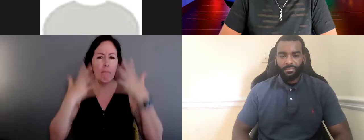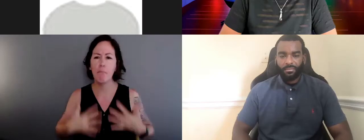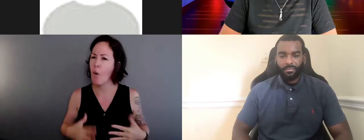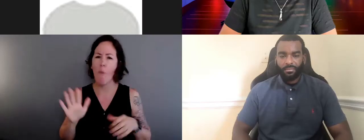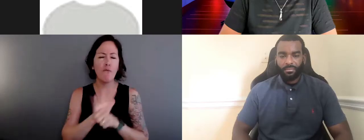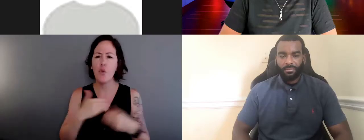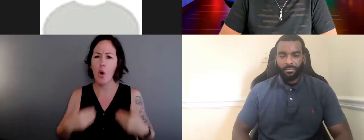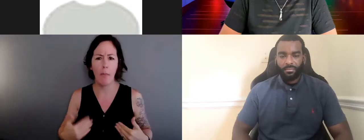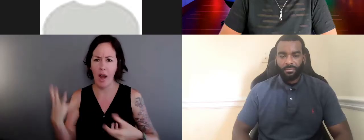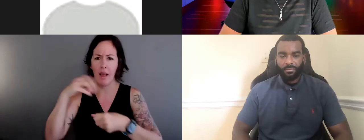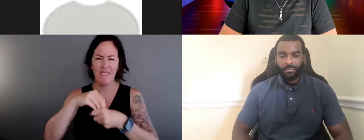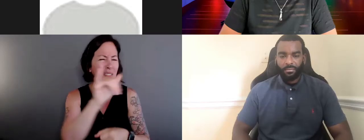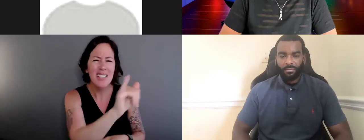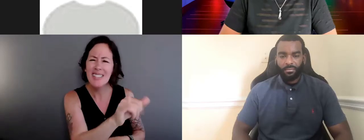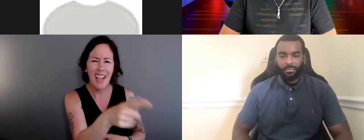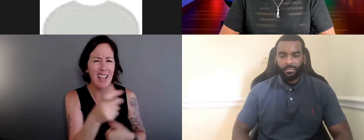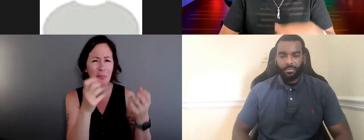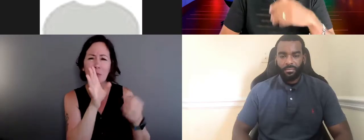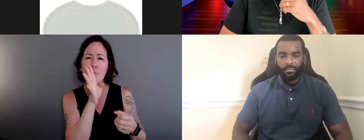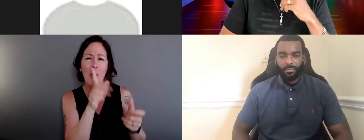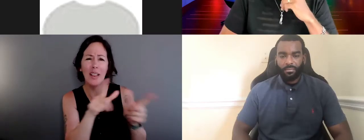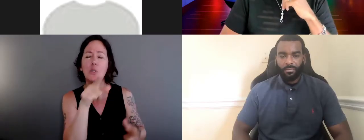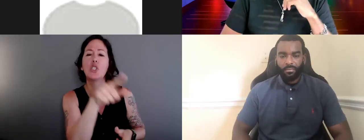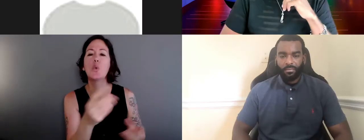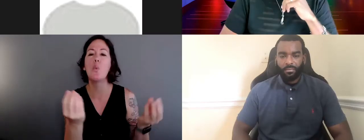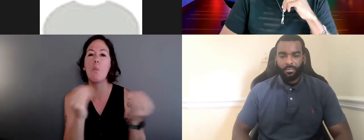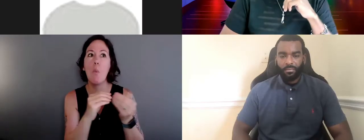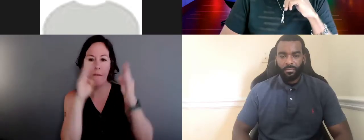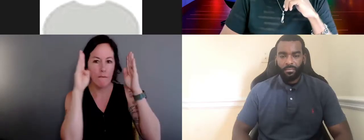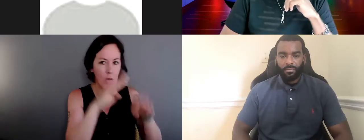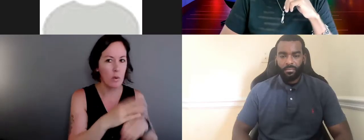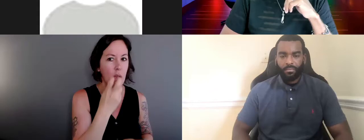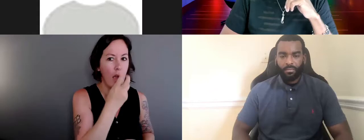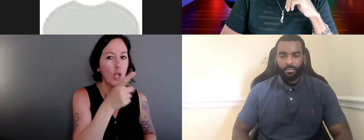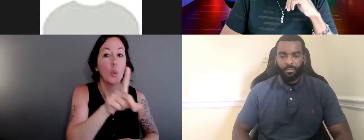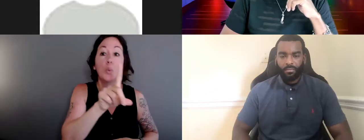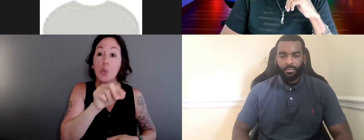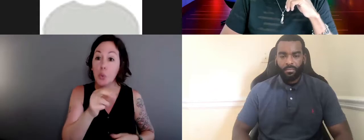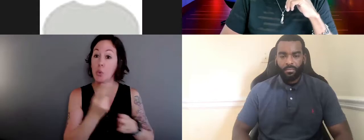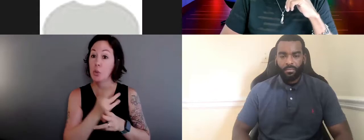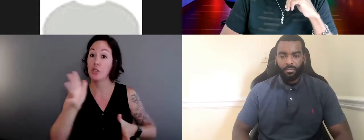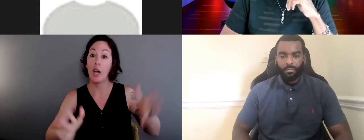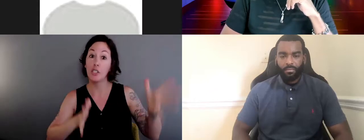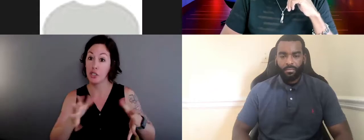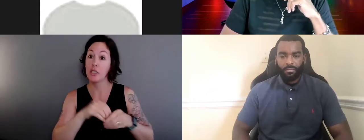is completely the opposite. We don't use just the mouth, but rather the full